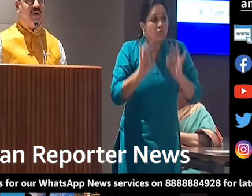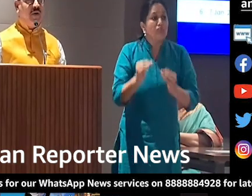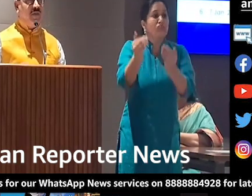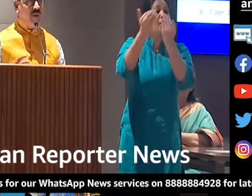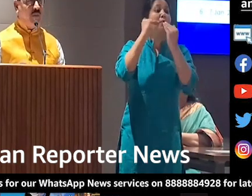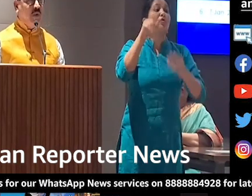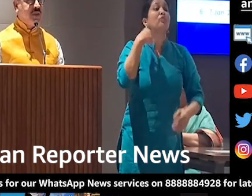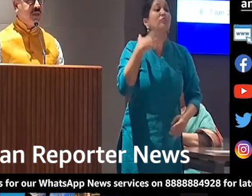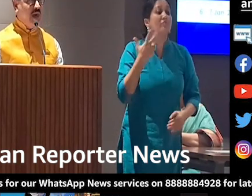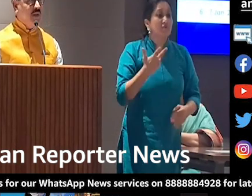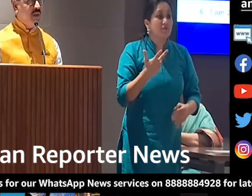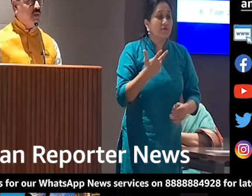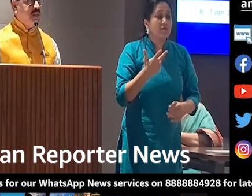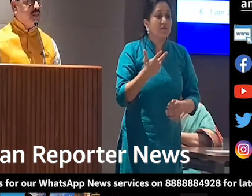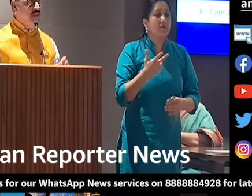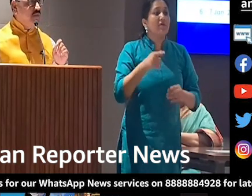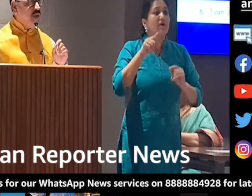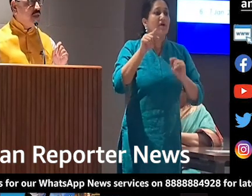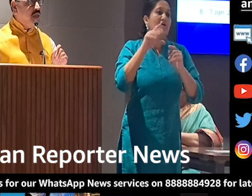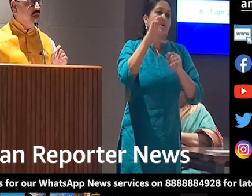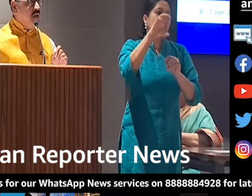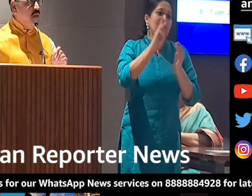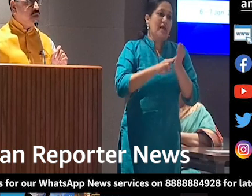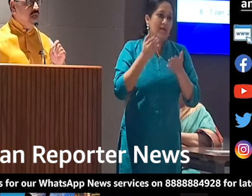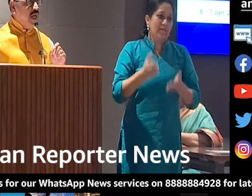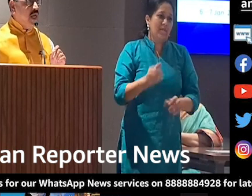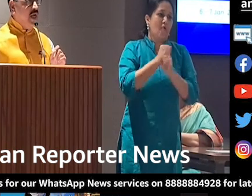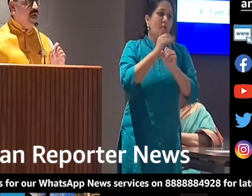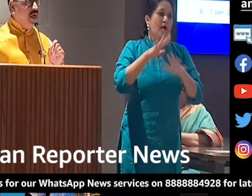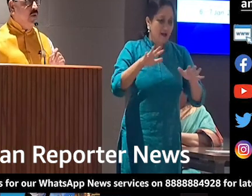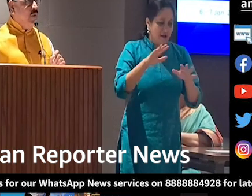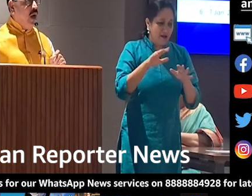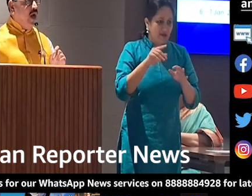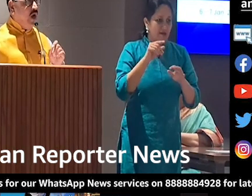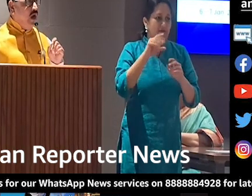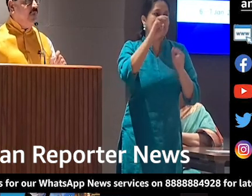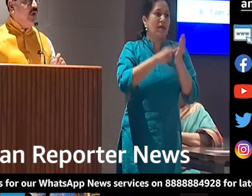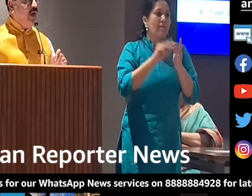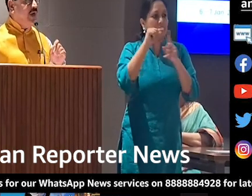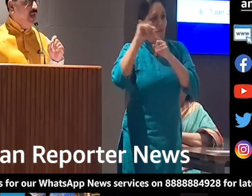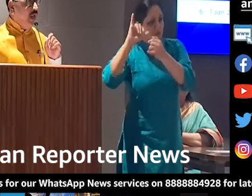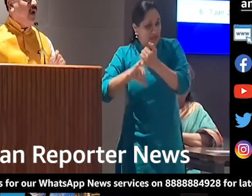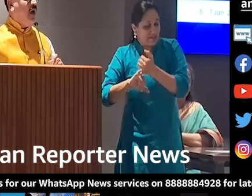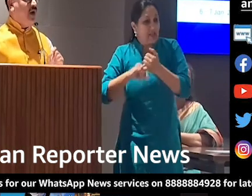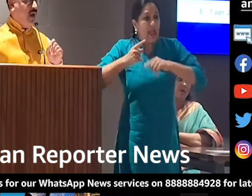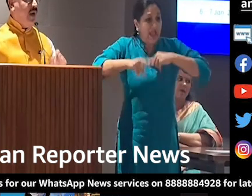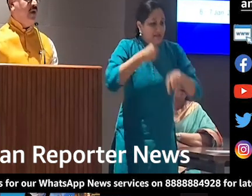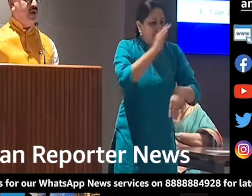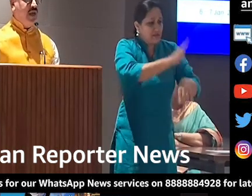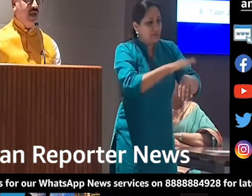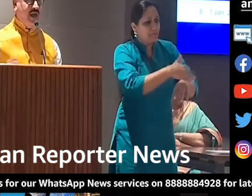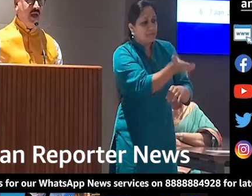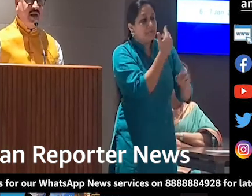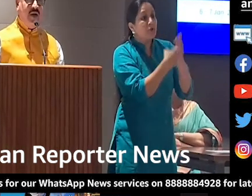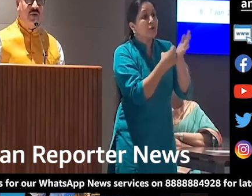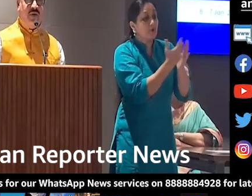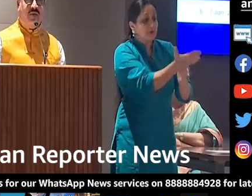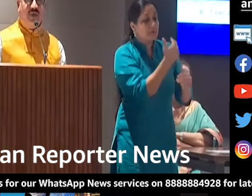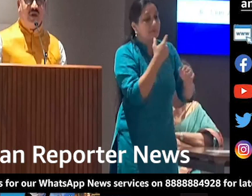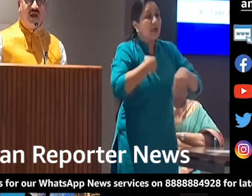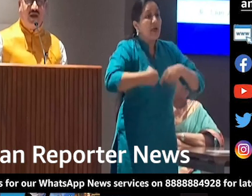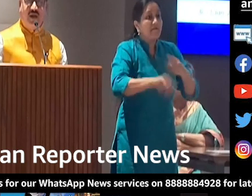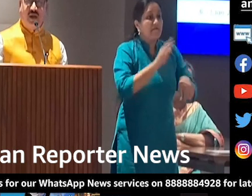Dr. Pramod Sawant, who is the Chief Minister, who is taking a review every day, and day in and day